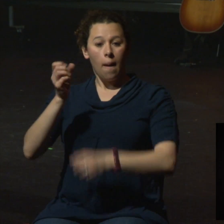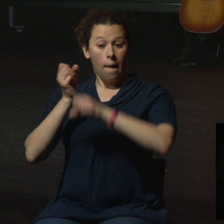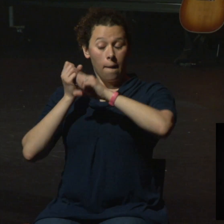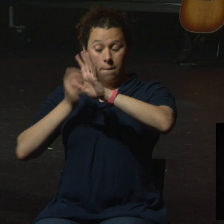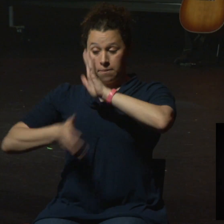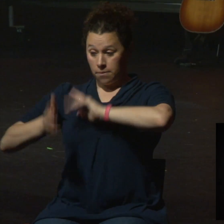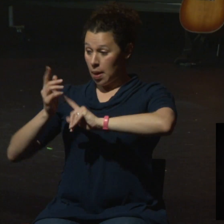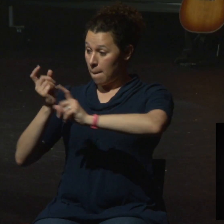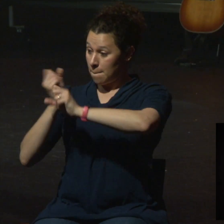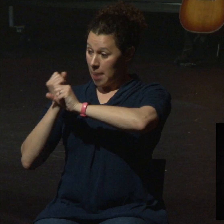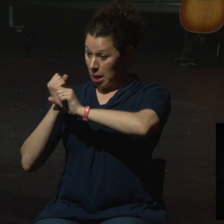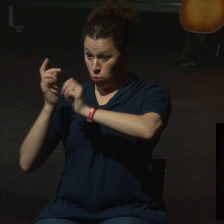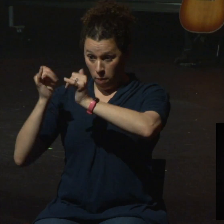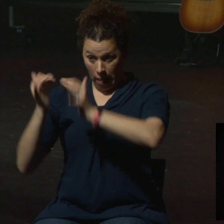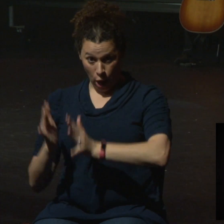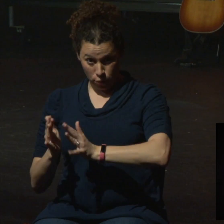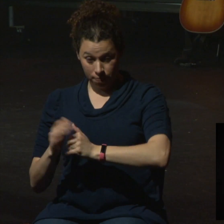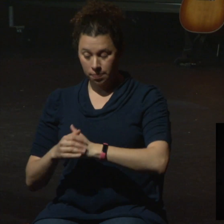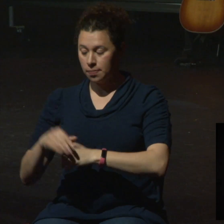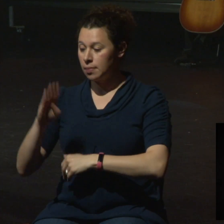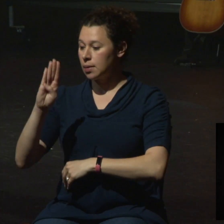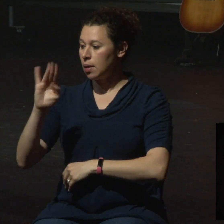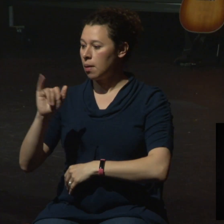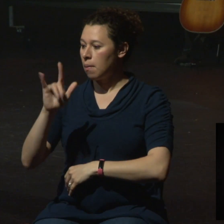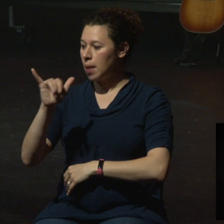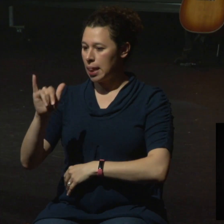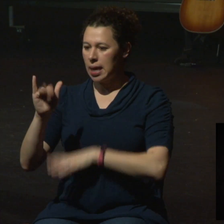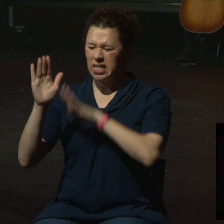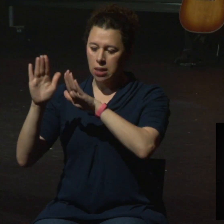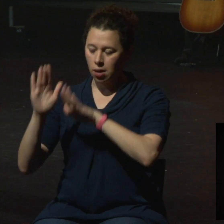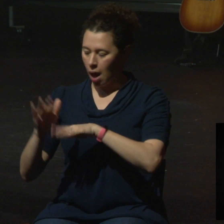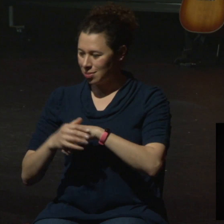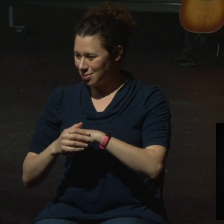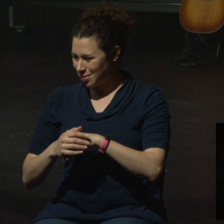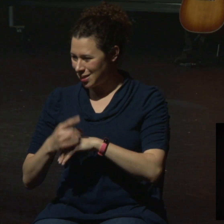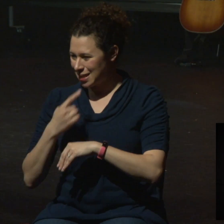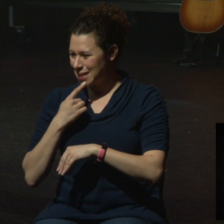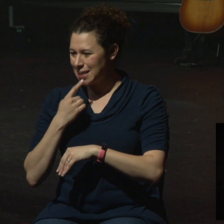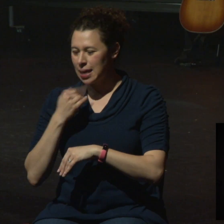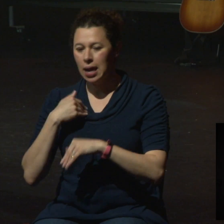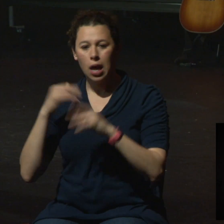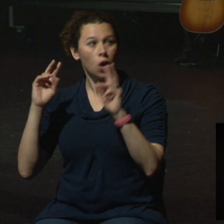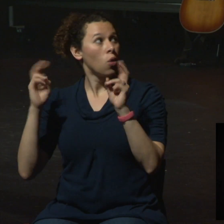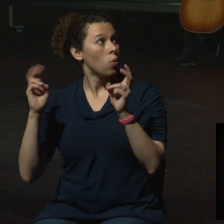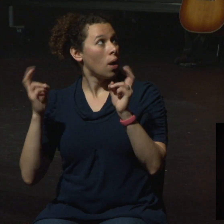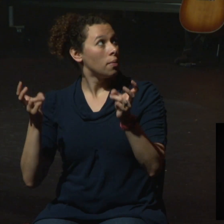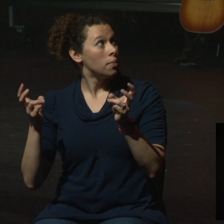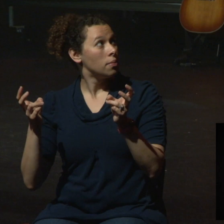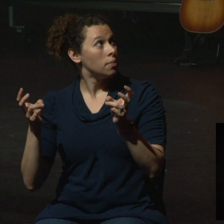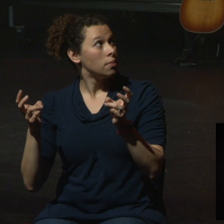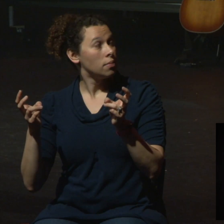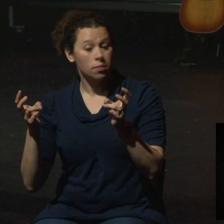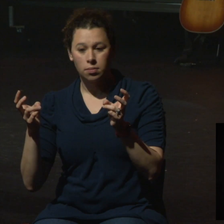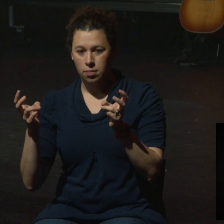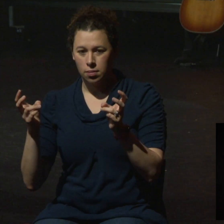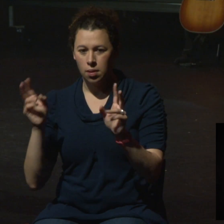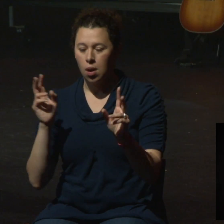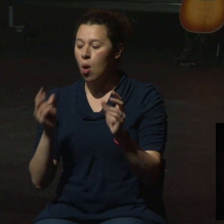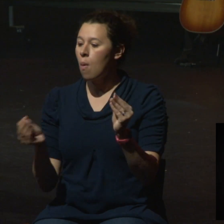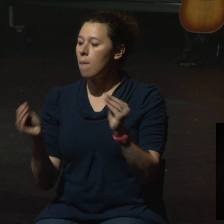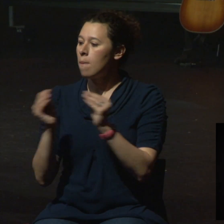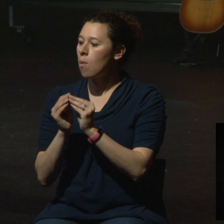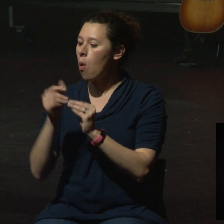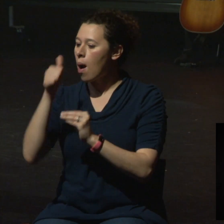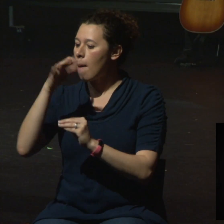a Christian evangelist. He has this quote saying, more men fail through lack of purpose than lack of